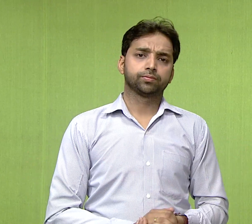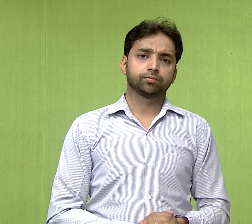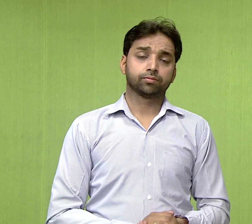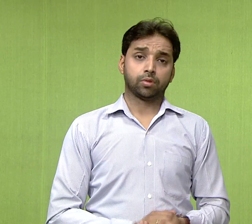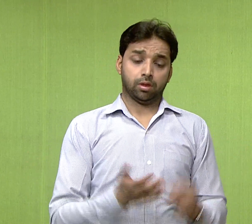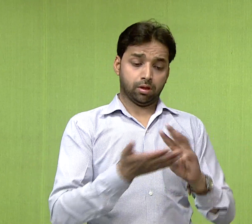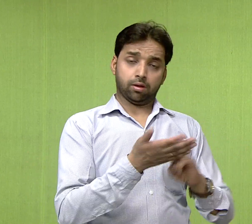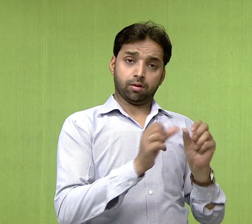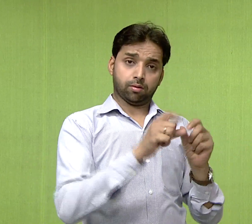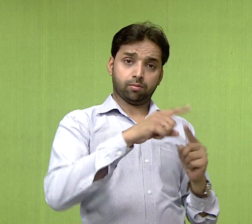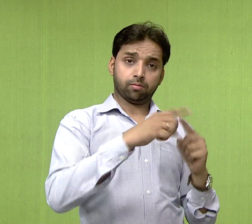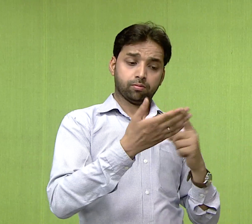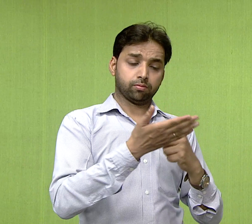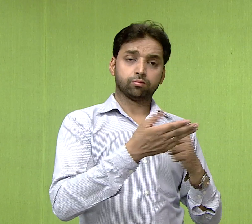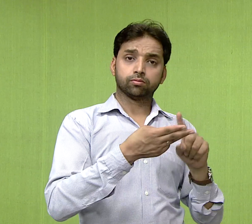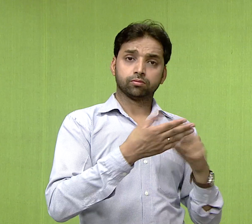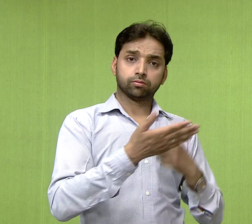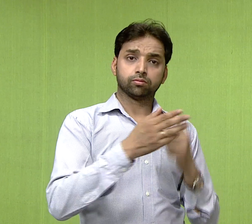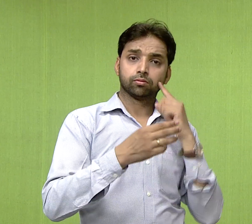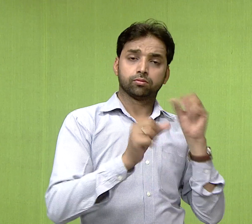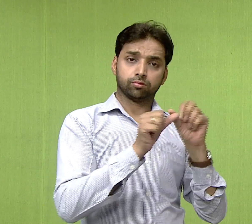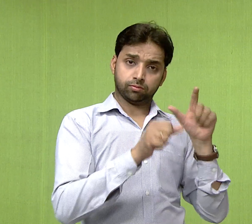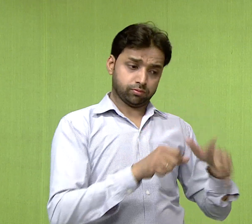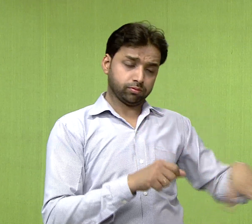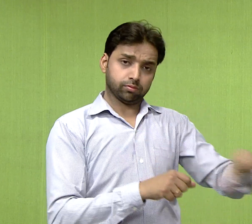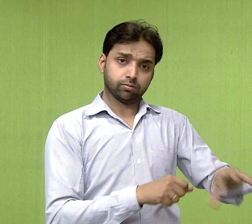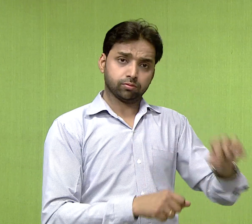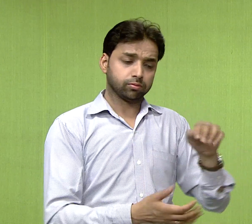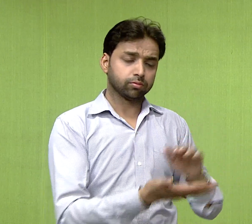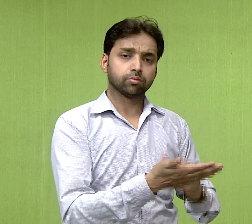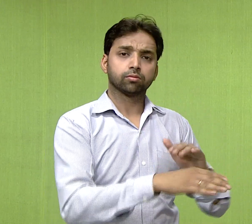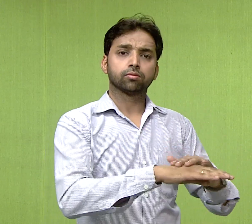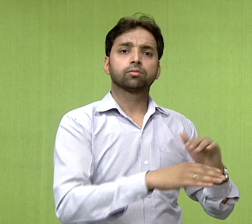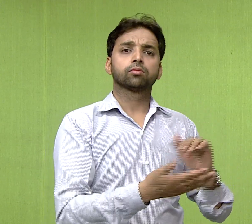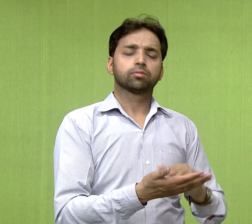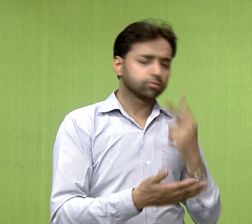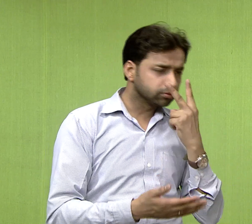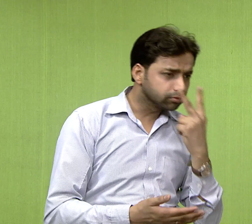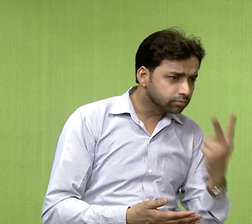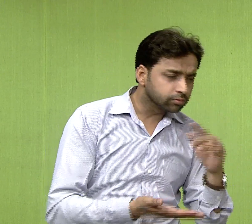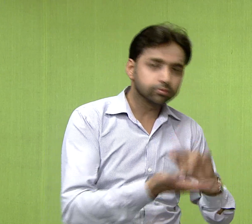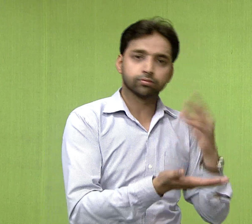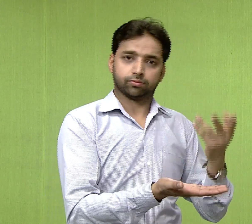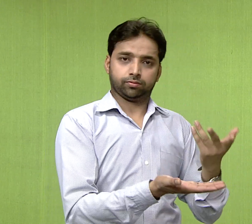The material things are something that we can touch and see, for example,